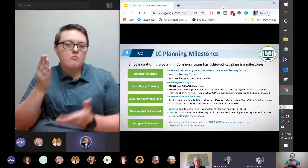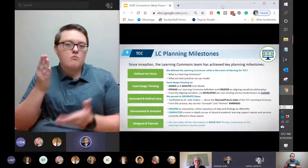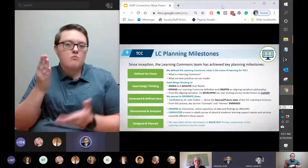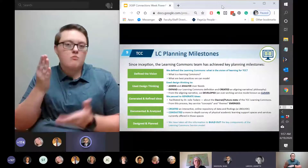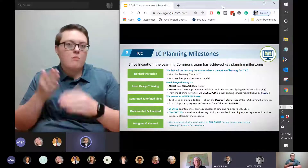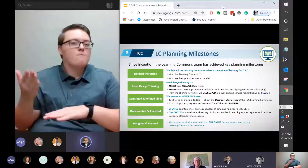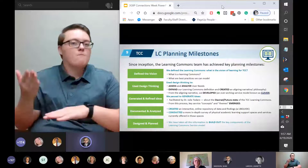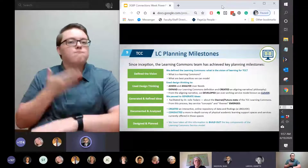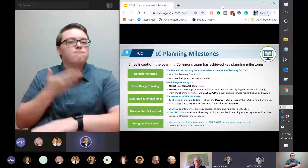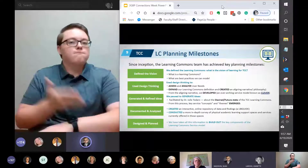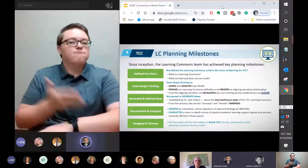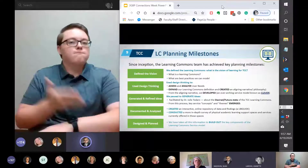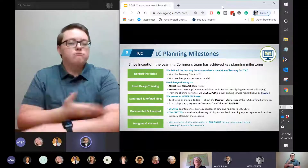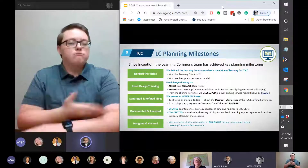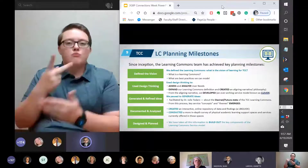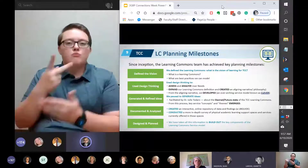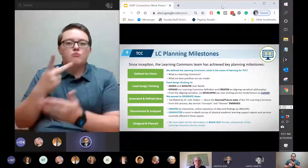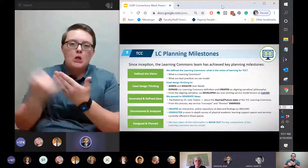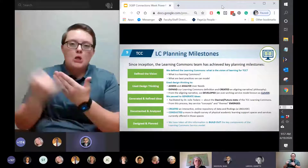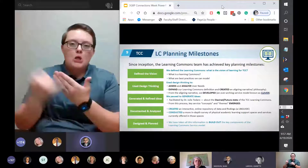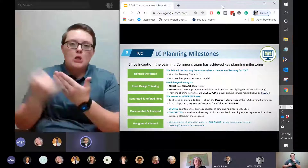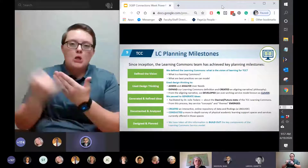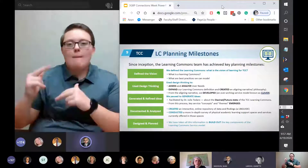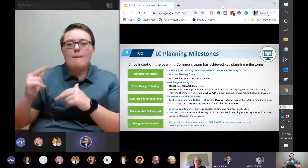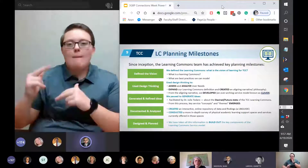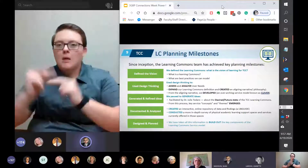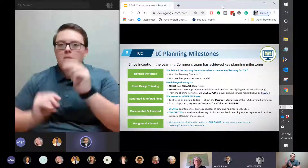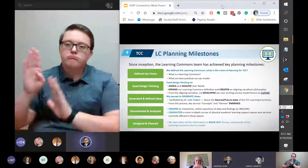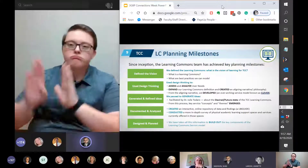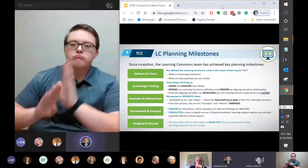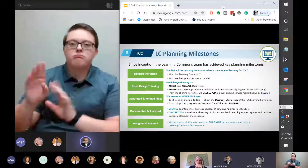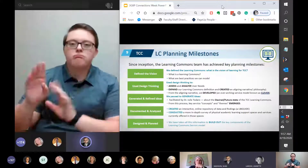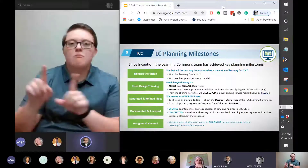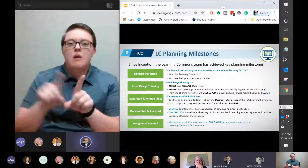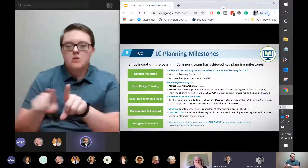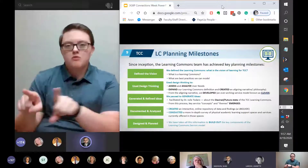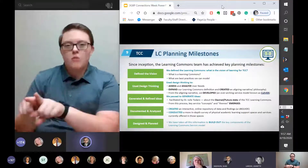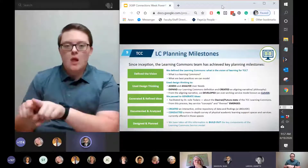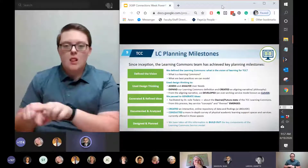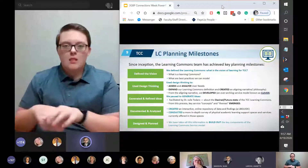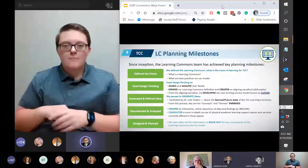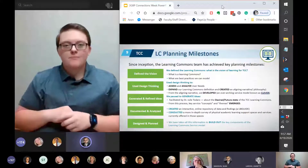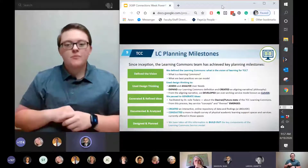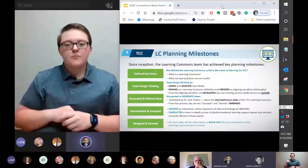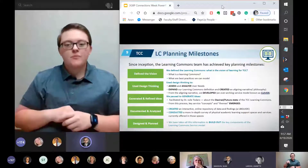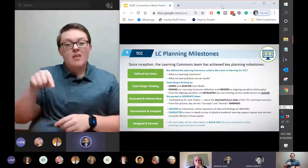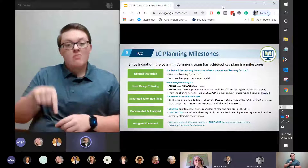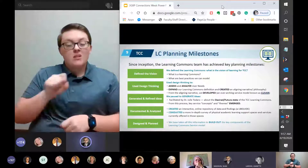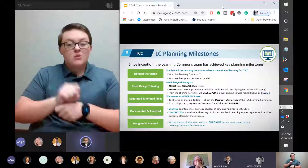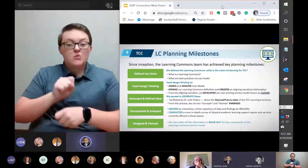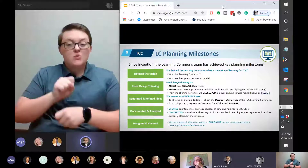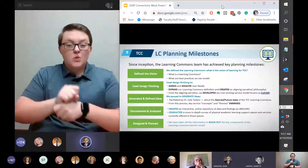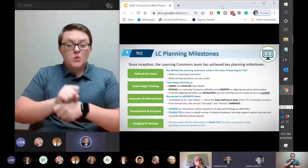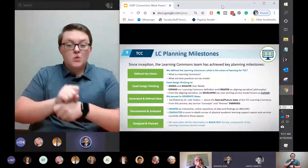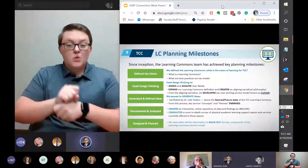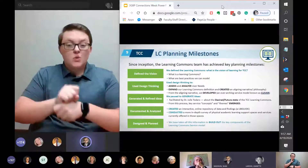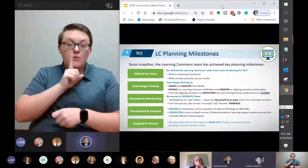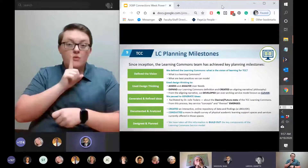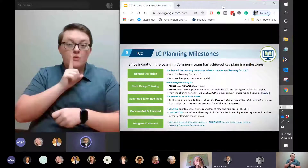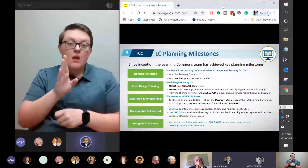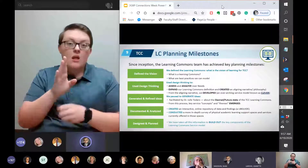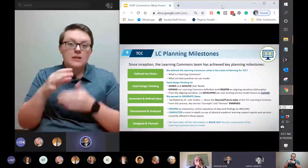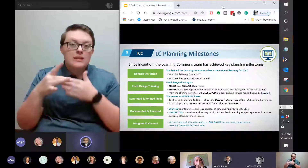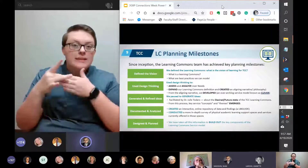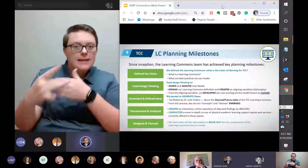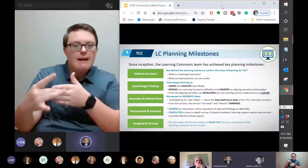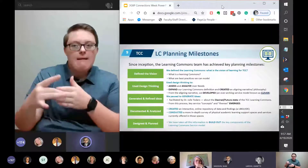some buildings developed as well. So this work will guide those